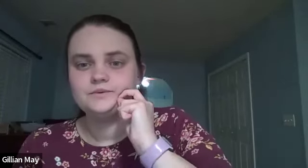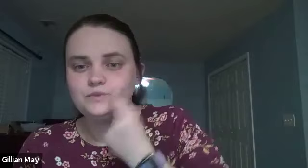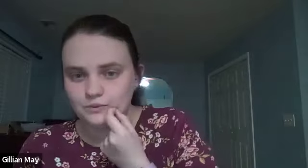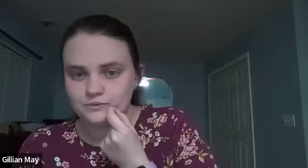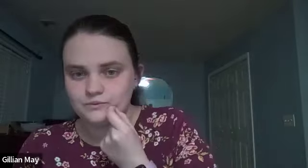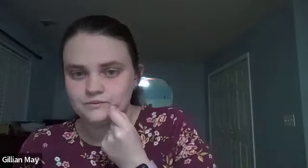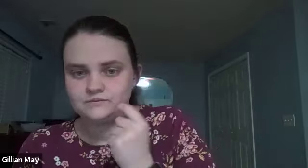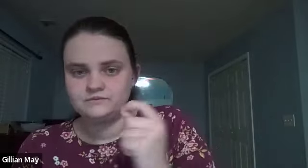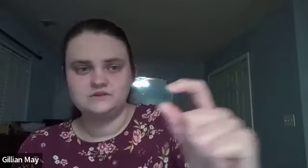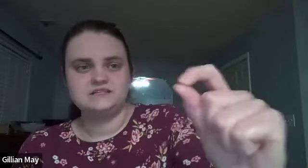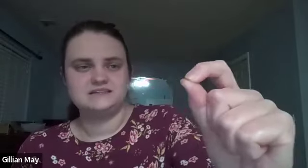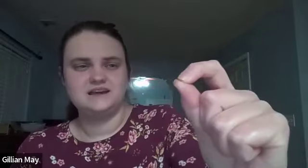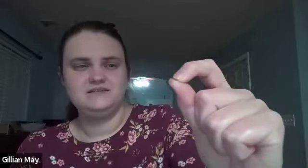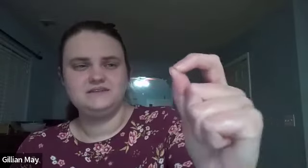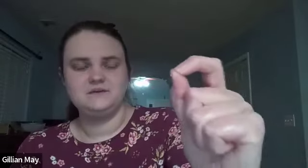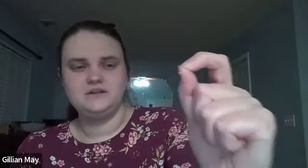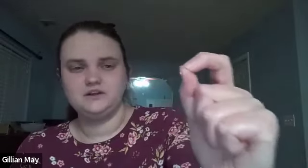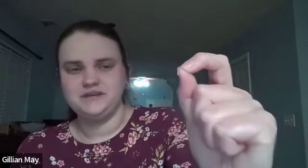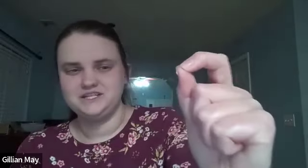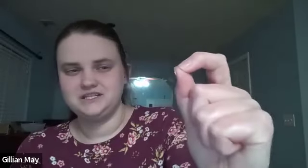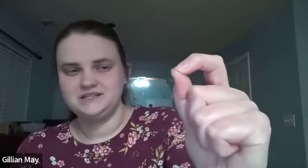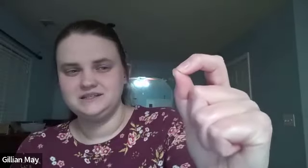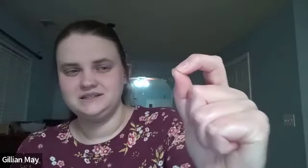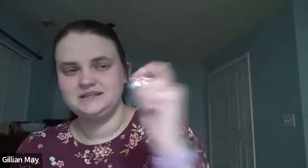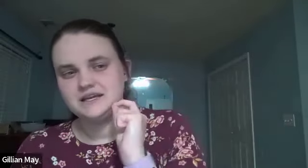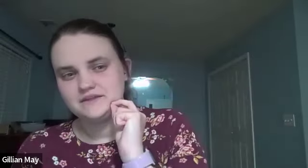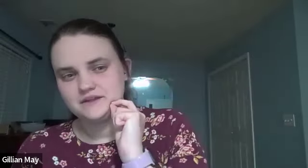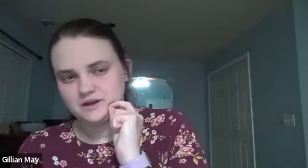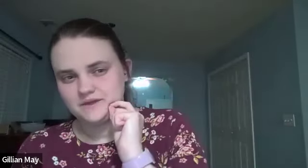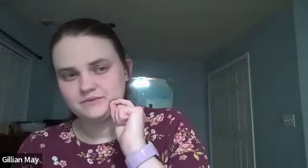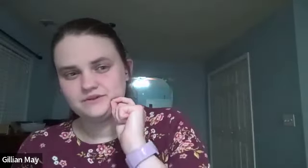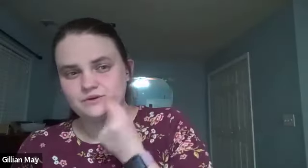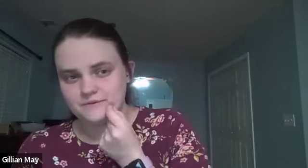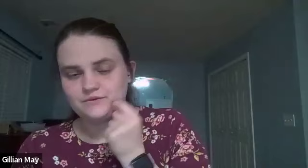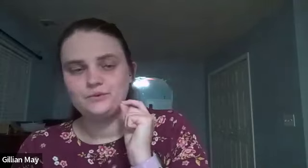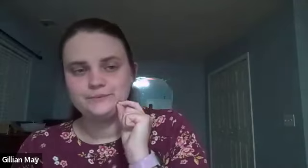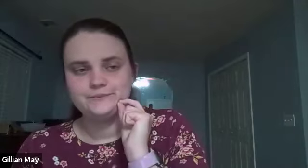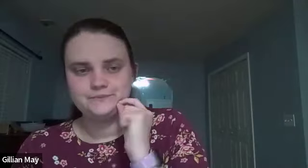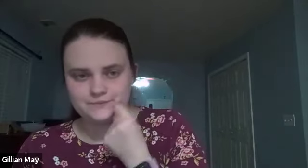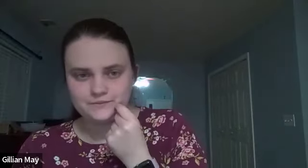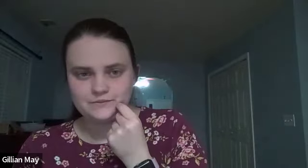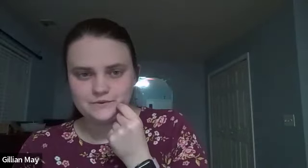Cool. So like I said, it's kind of like, think about like you're pinching, and then you come that with the corner of your mouth.